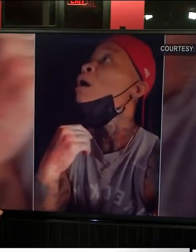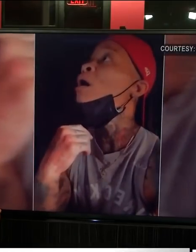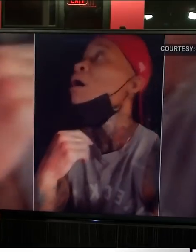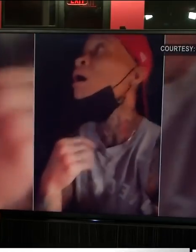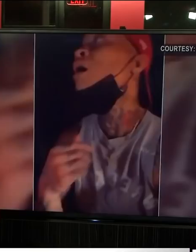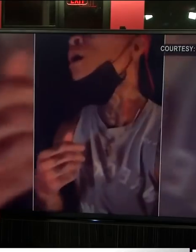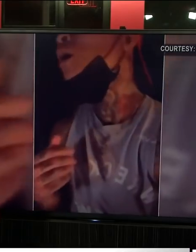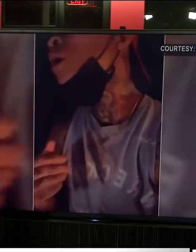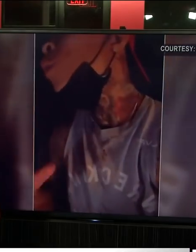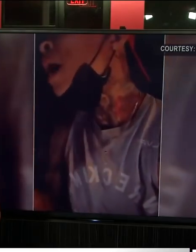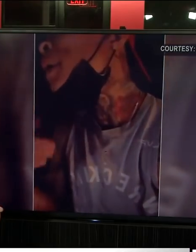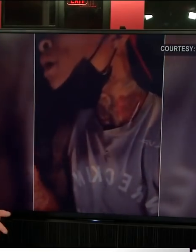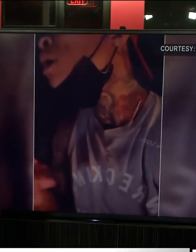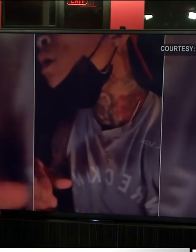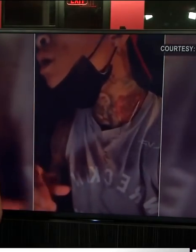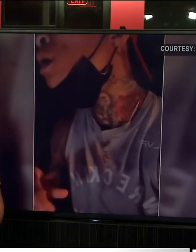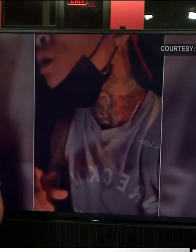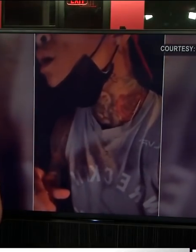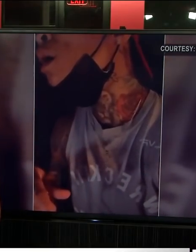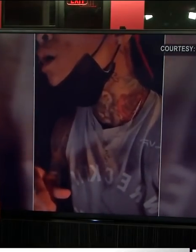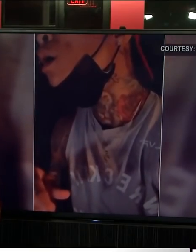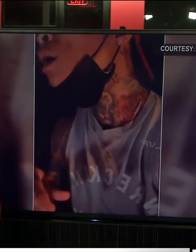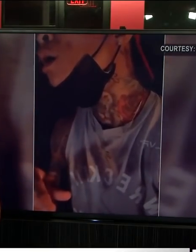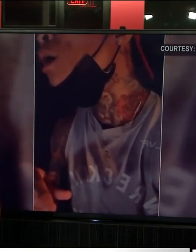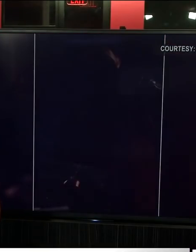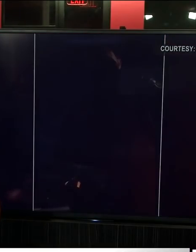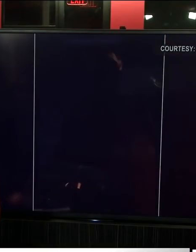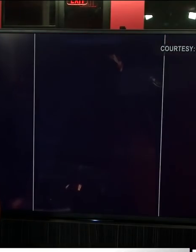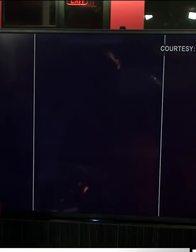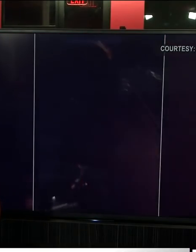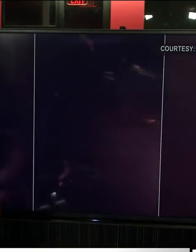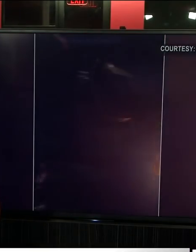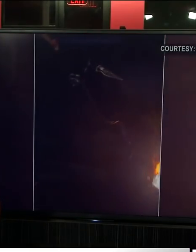understand them. I spoke with her over Zoom using a sign language interpreter.